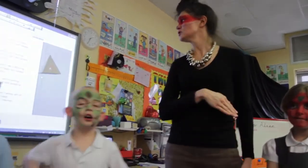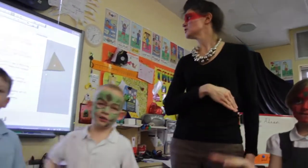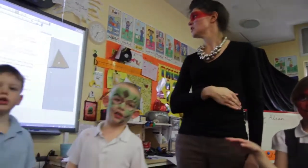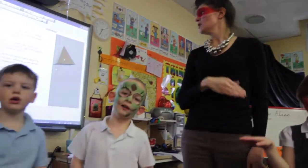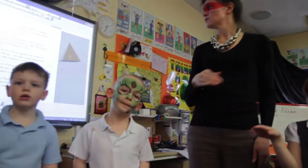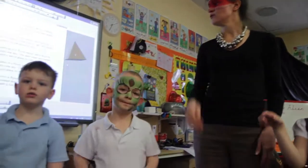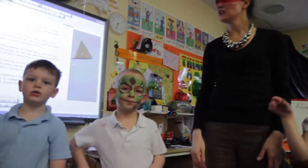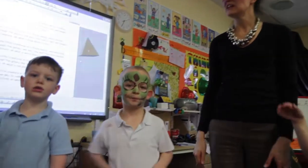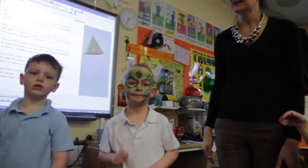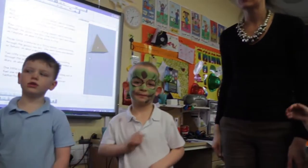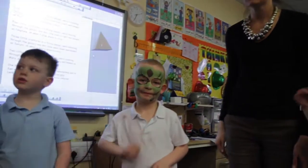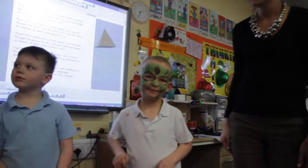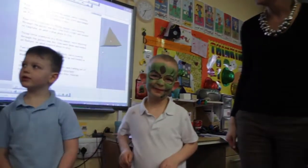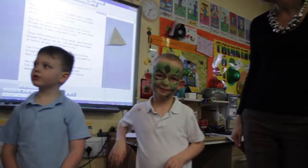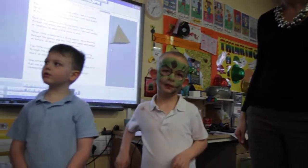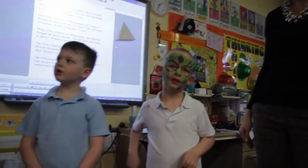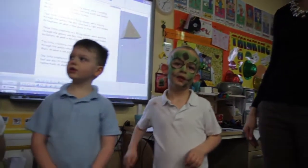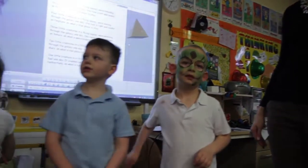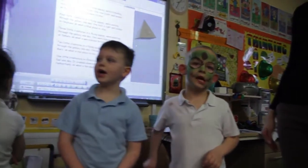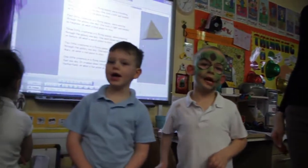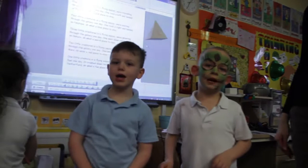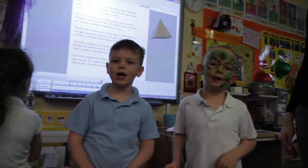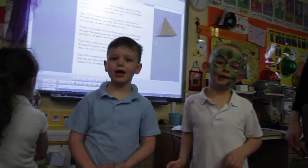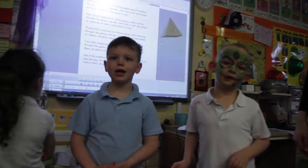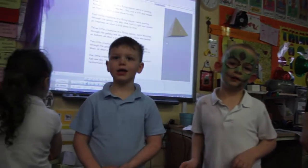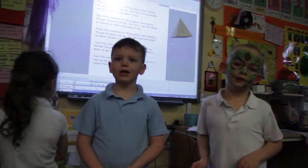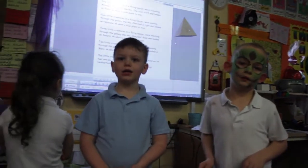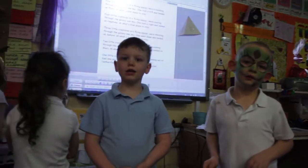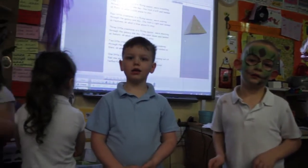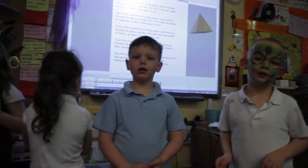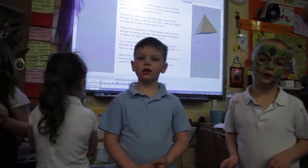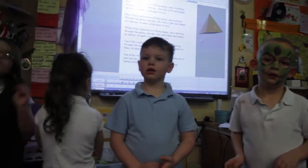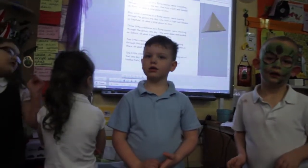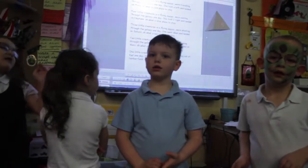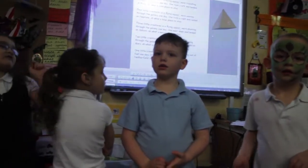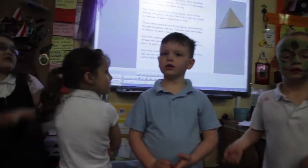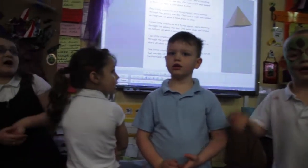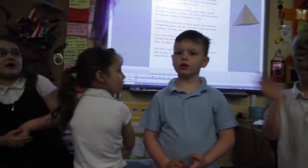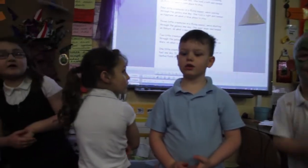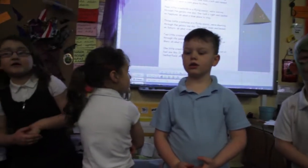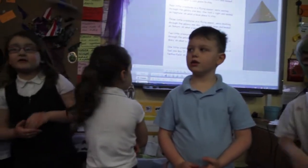saucer was running out of fuel one day. It crashed down and